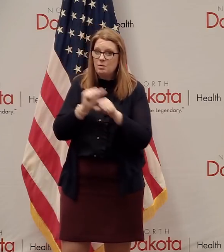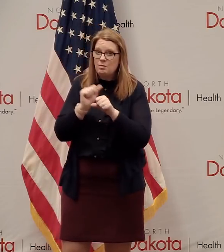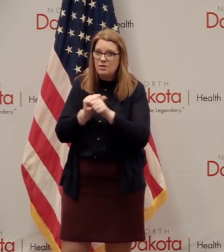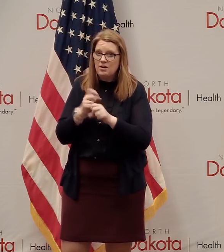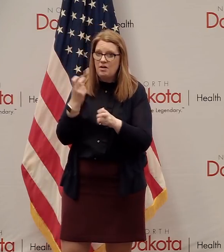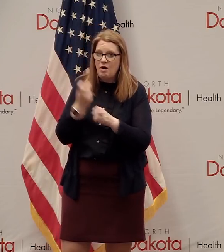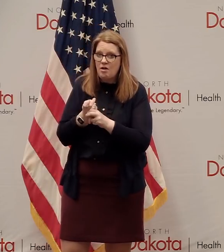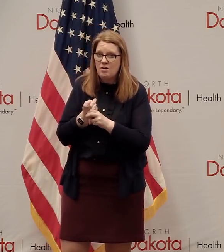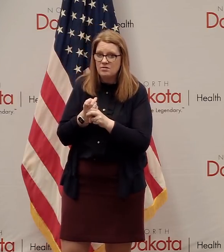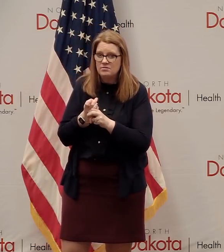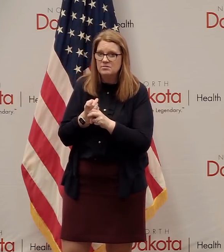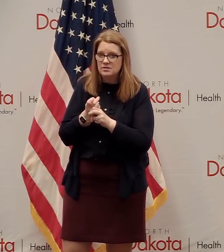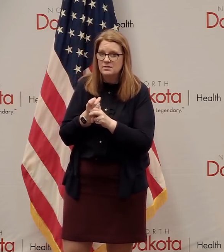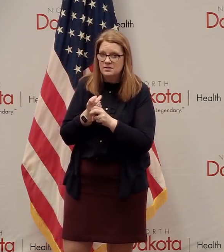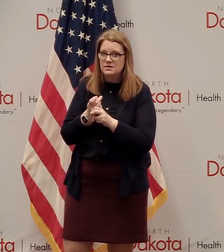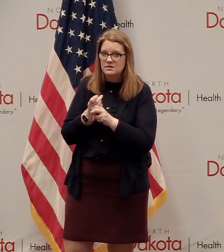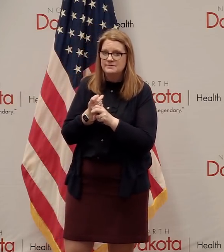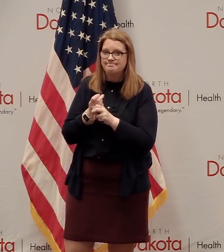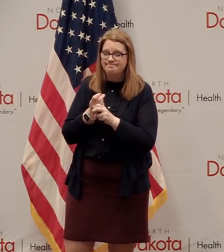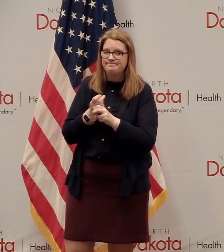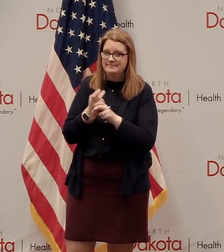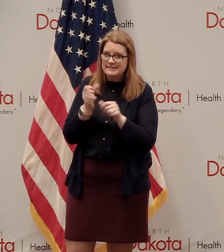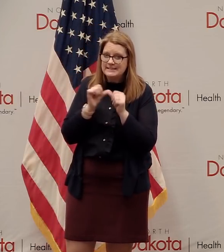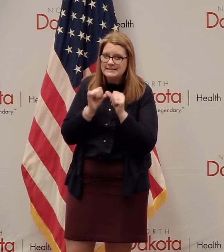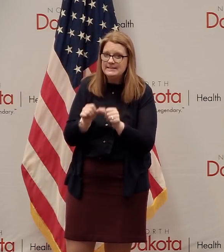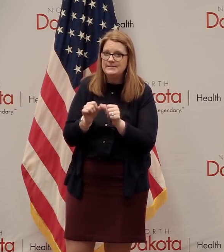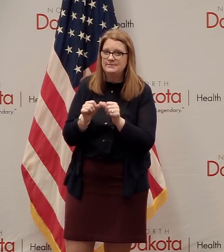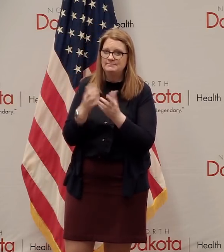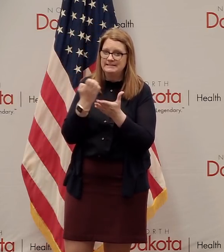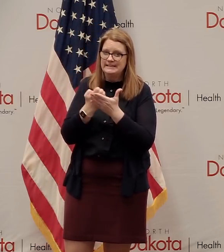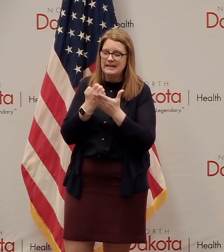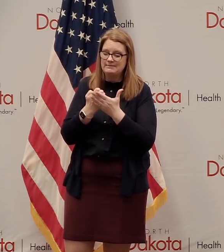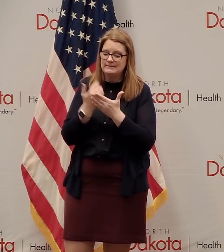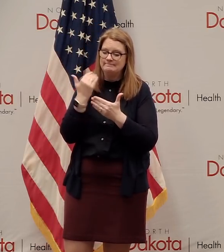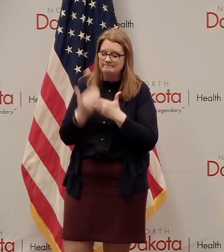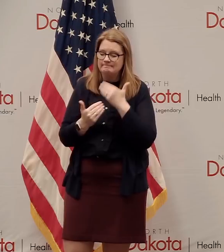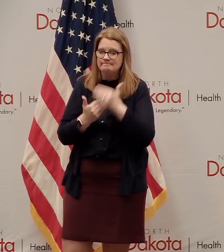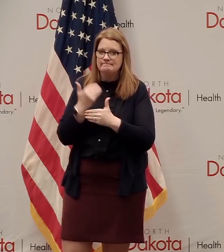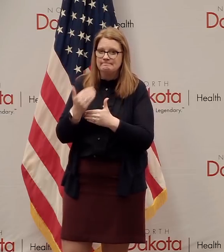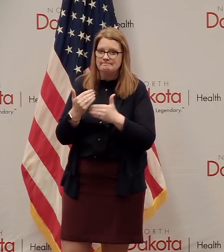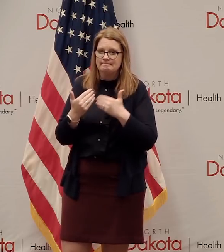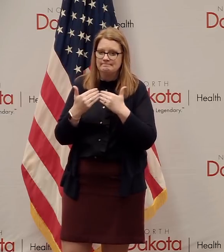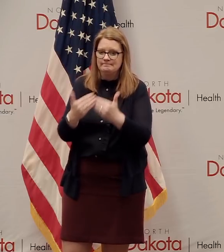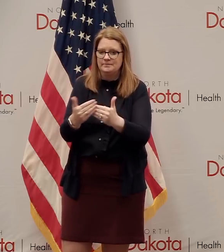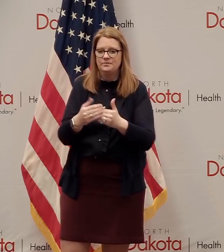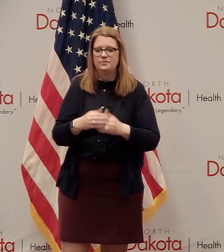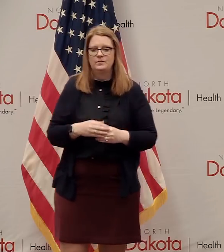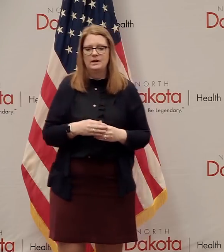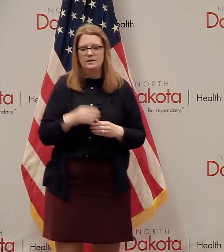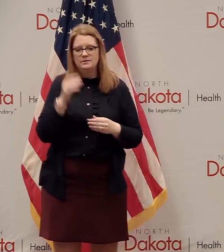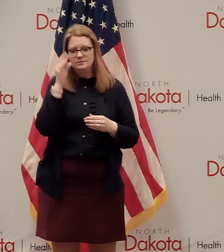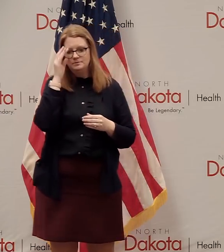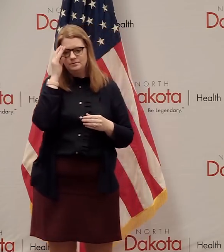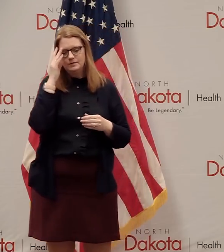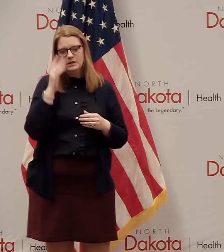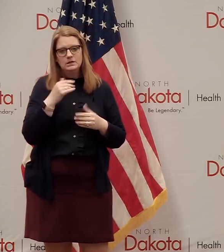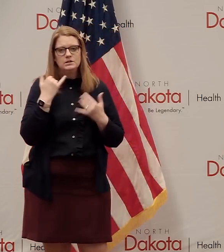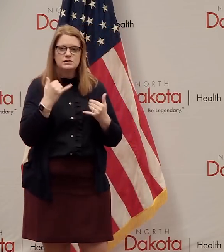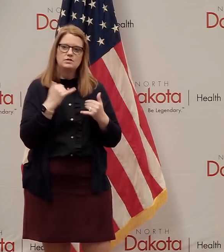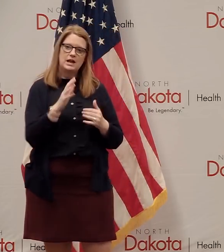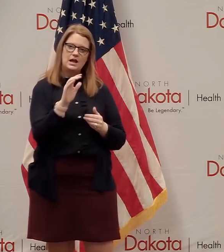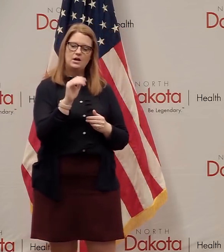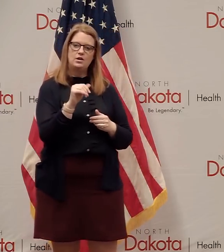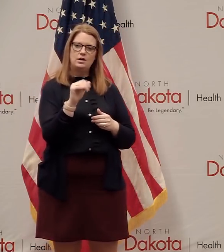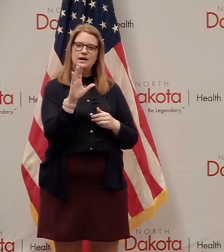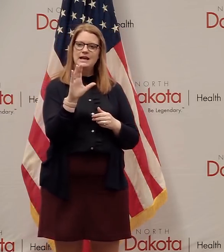sure that we can keep our economy moving forward. And let's take a look at the active cases